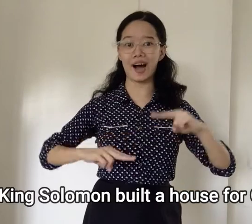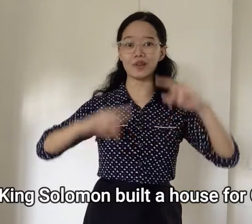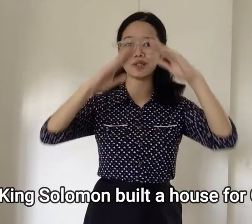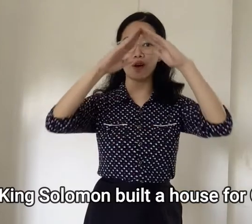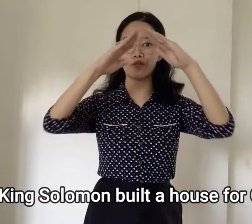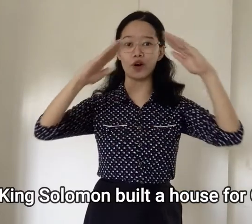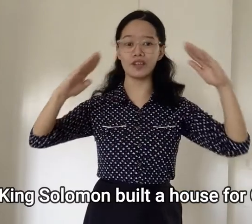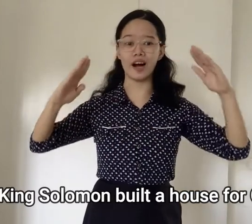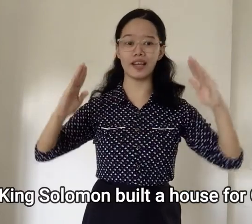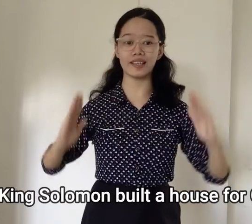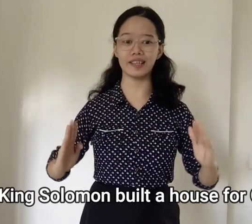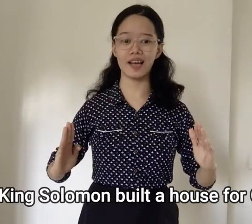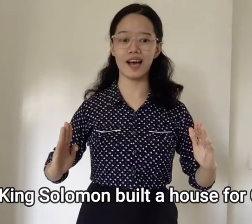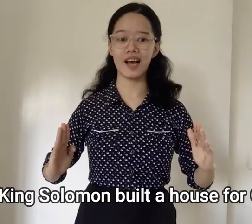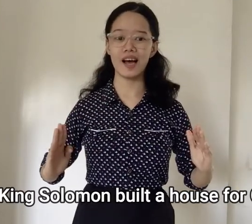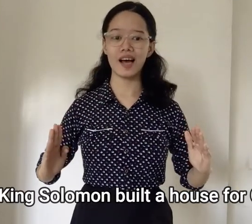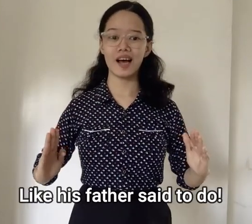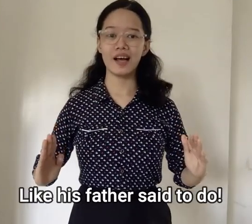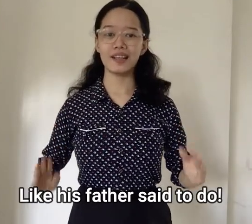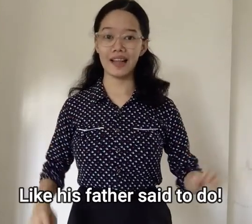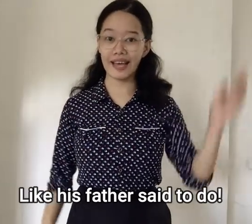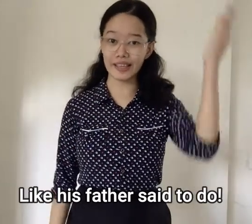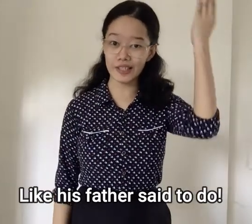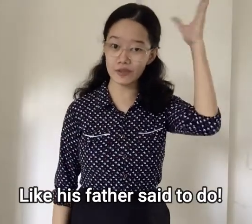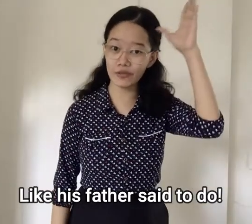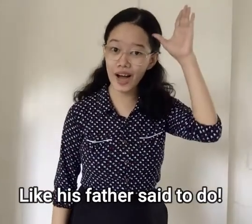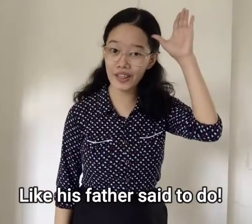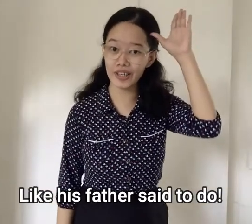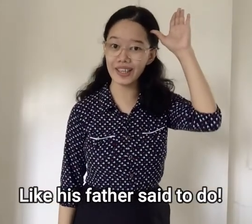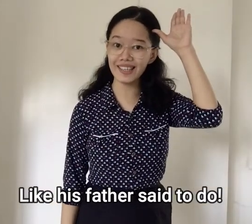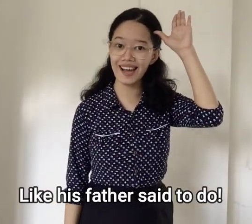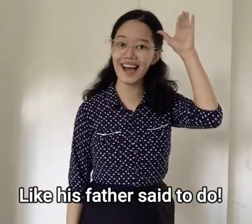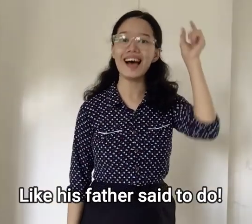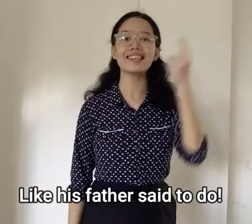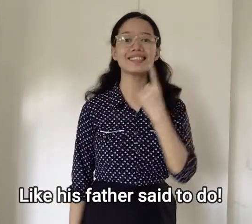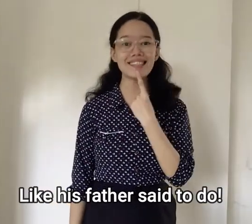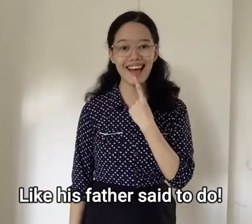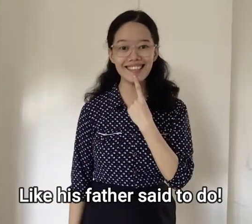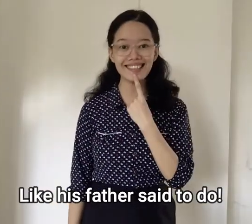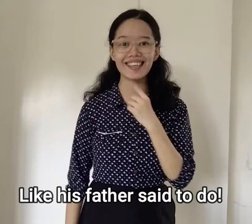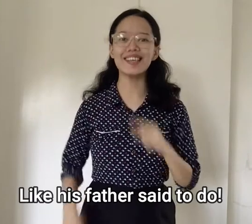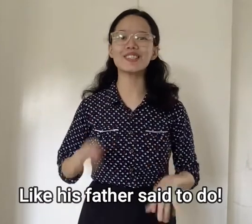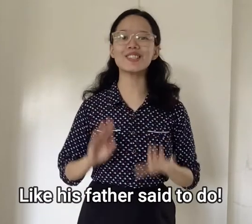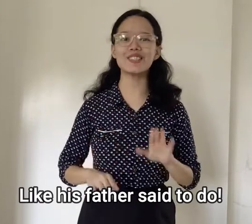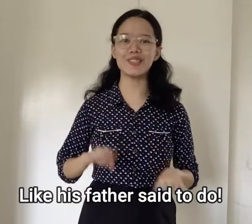house for God, like his father said